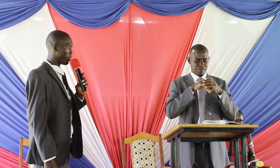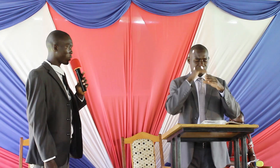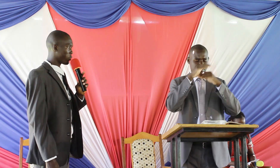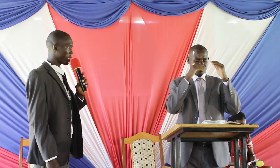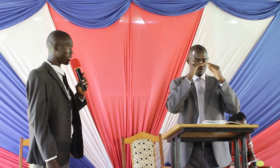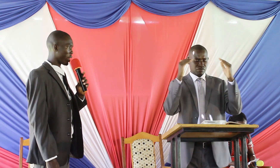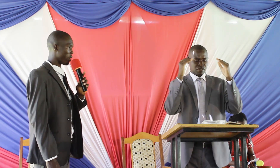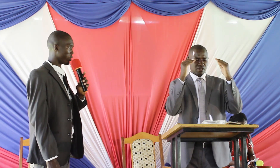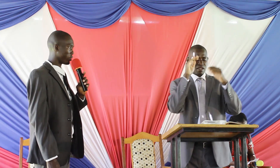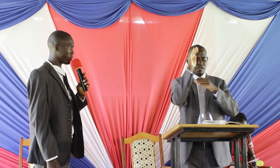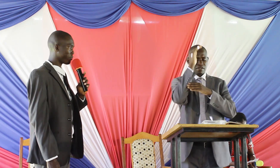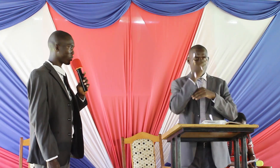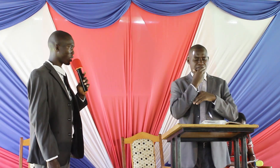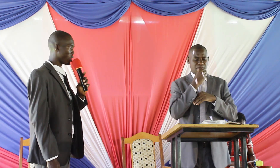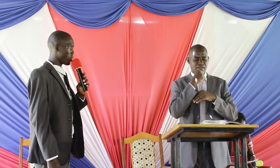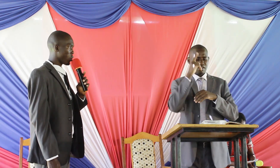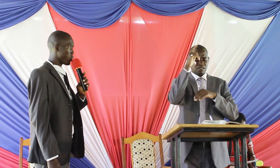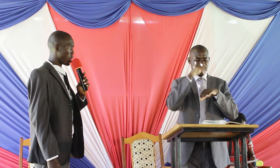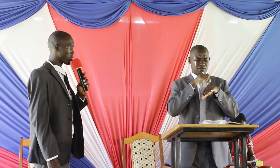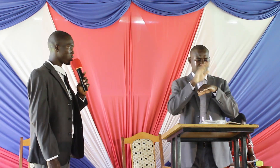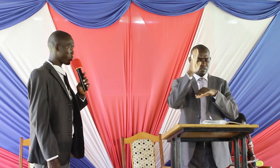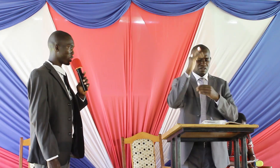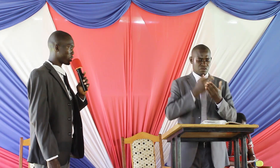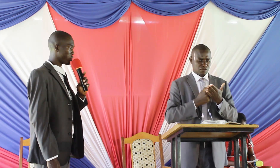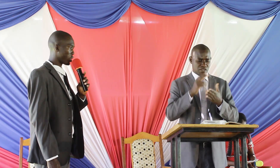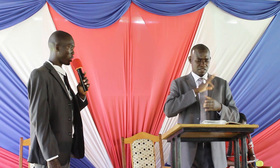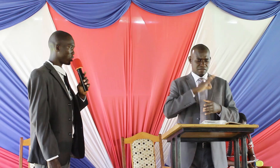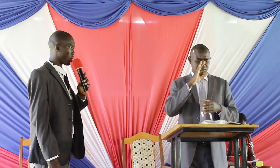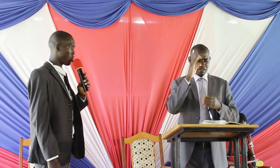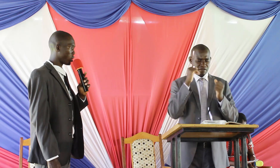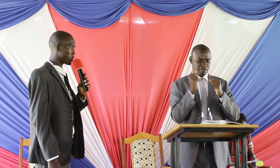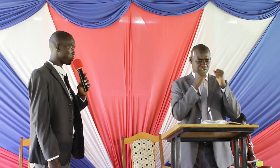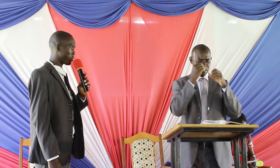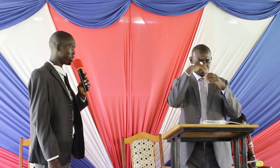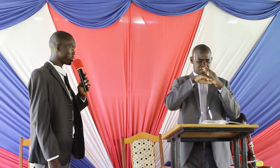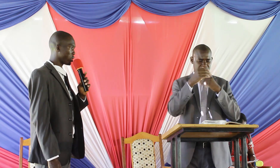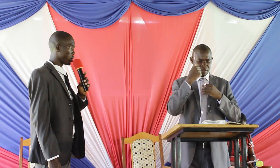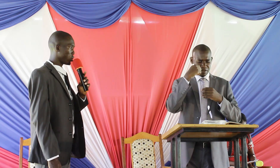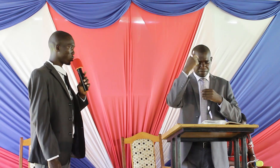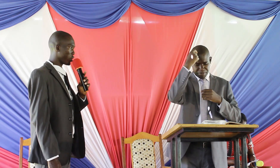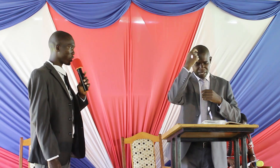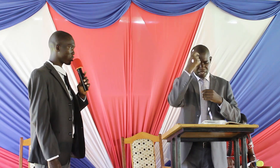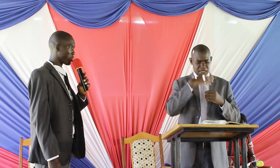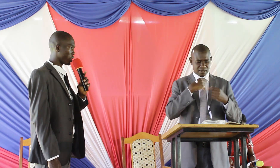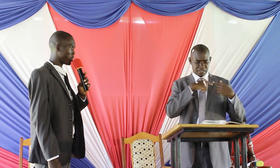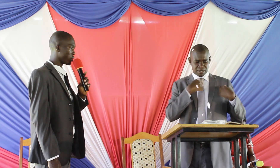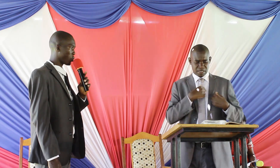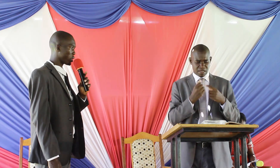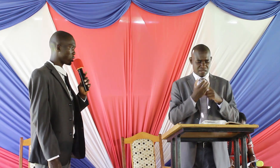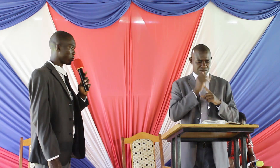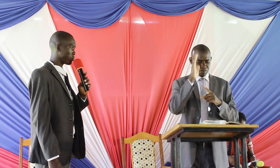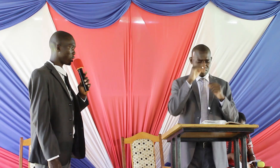Our loving Father in heaven, we ask you, Father, to send your Holy Spirit to give us